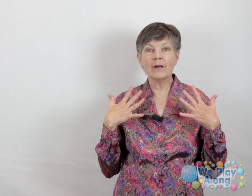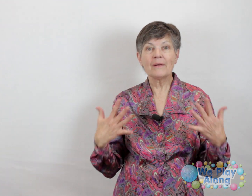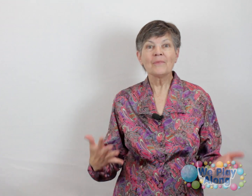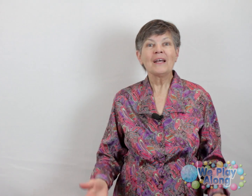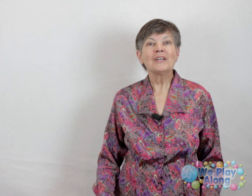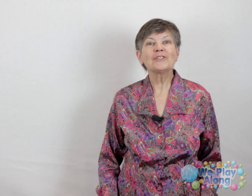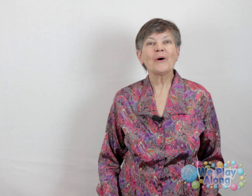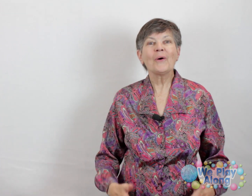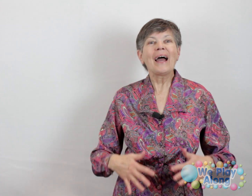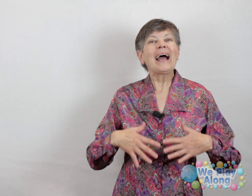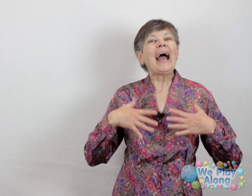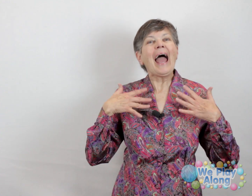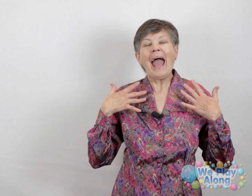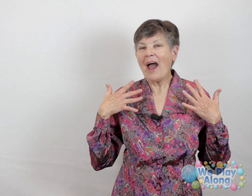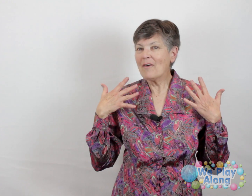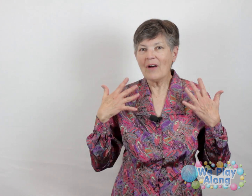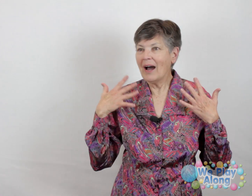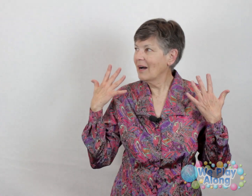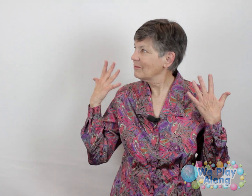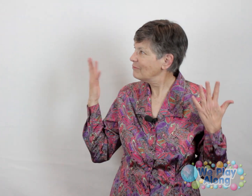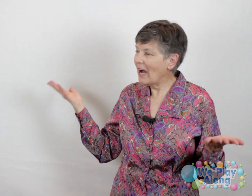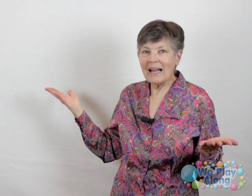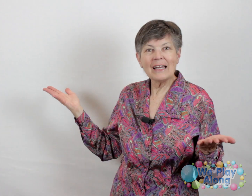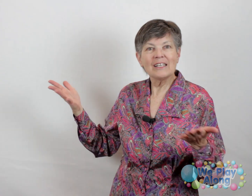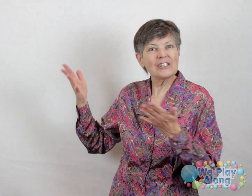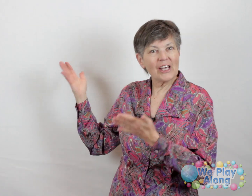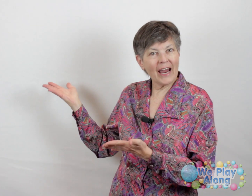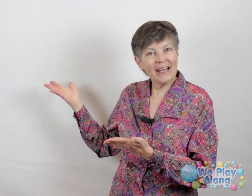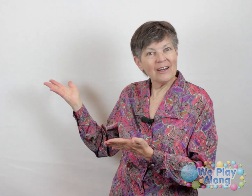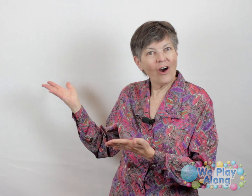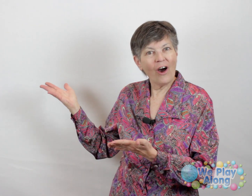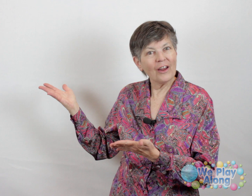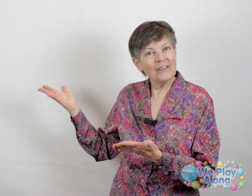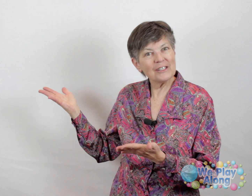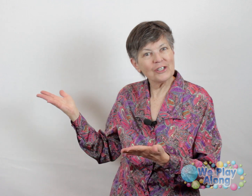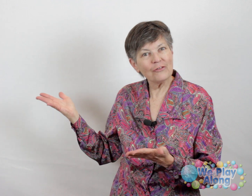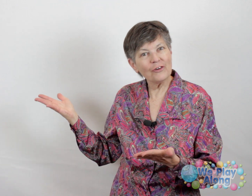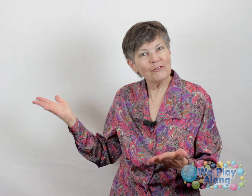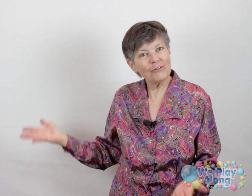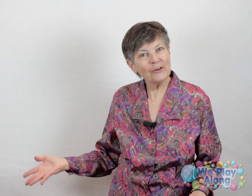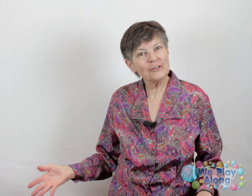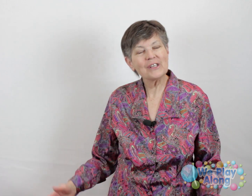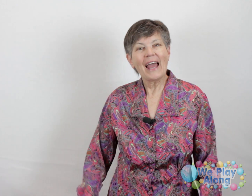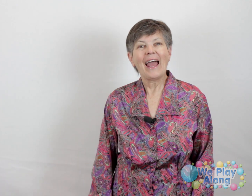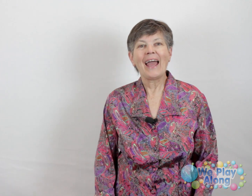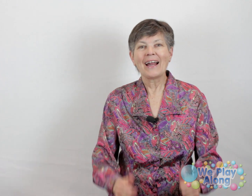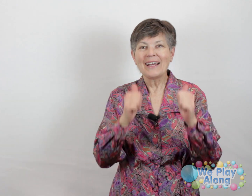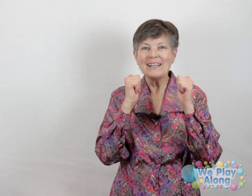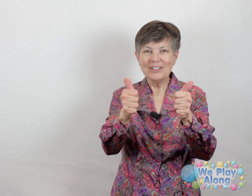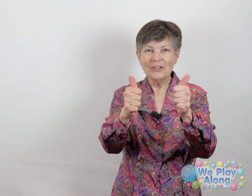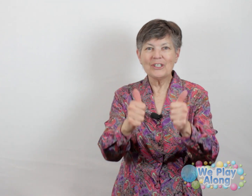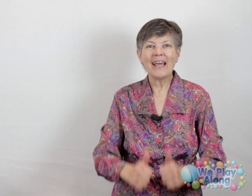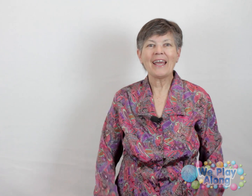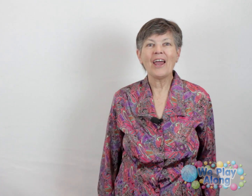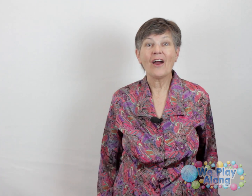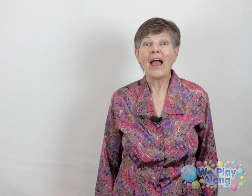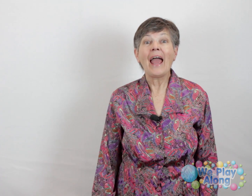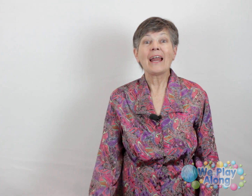favorite. So have fun signing all of these different fruits, and you take care. And